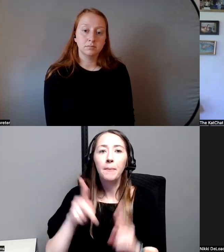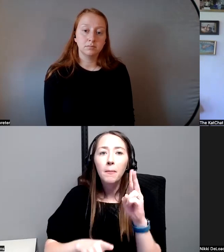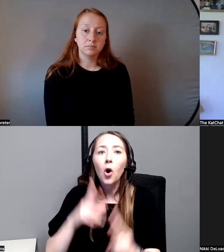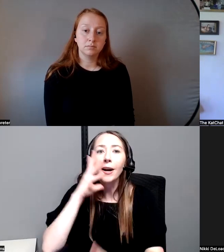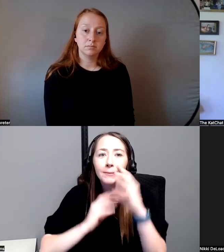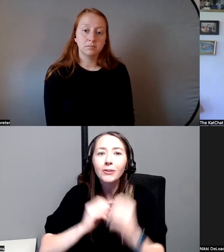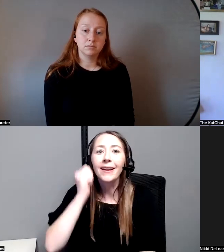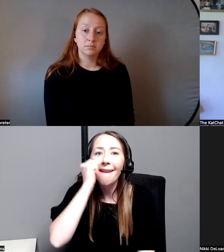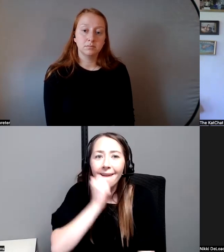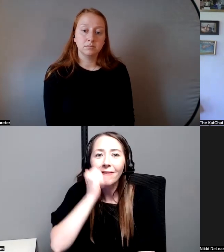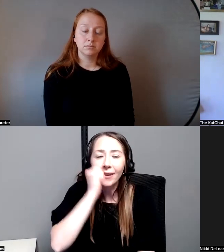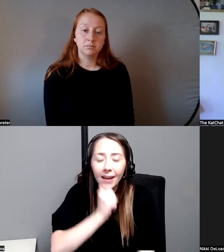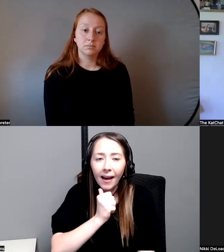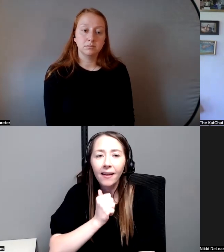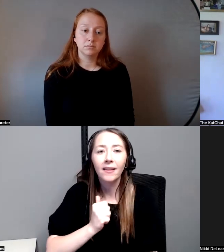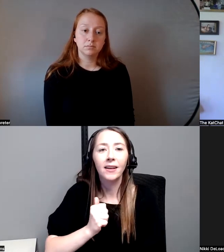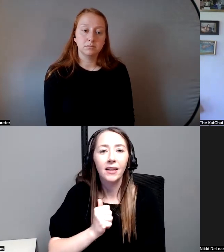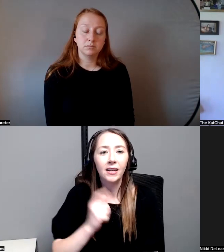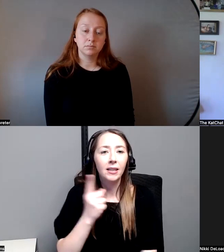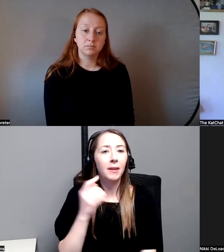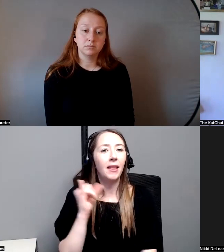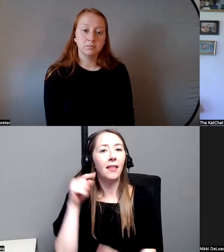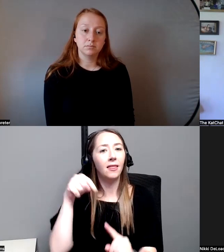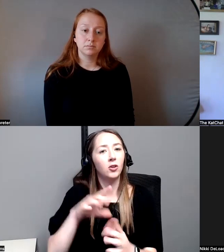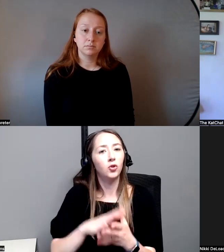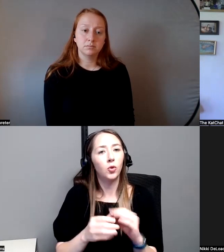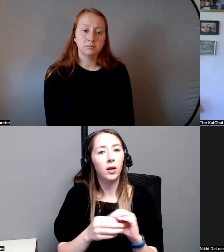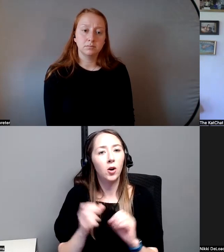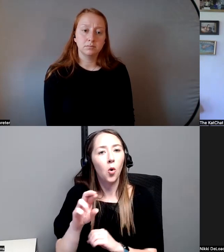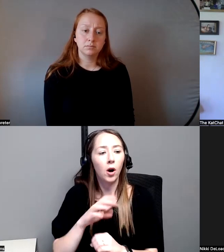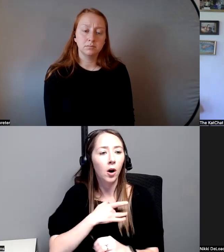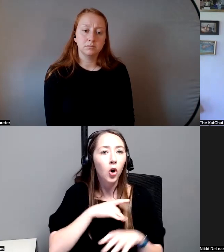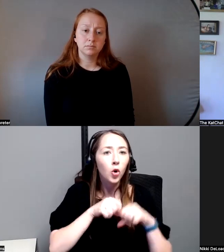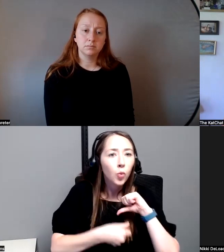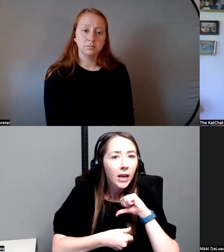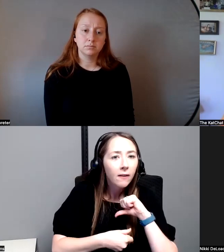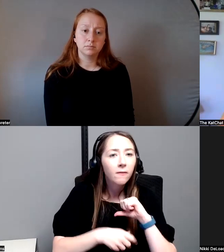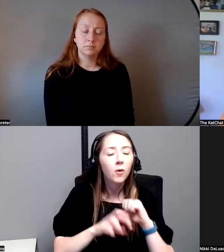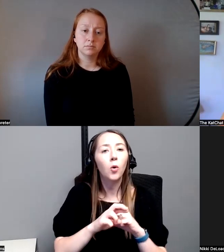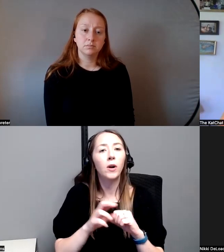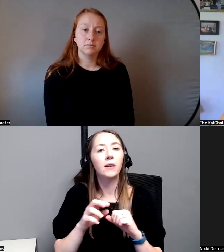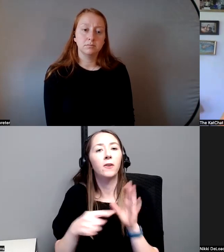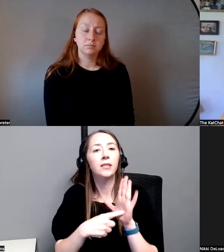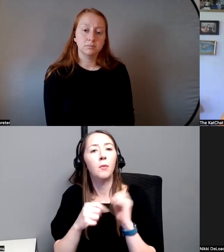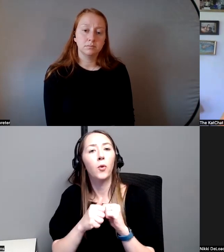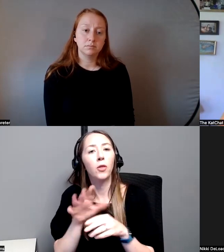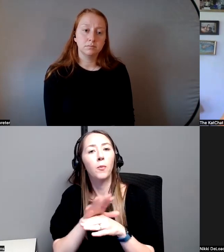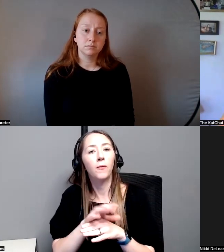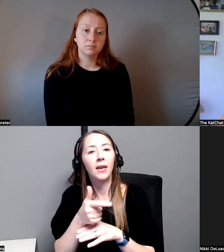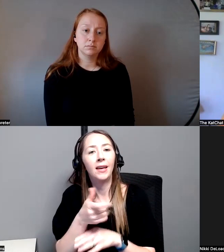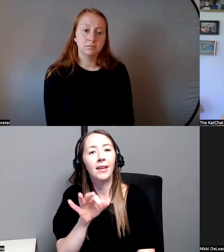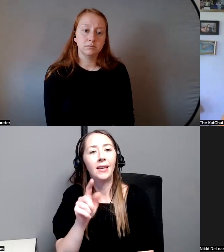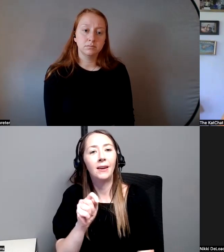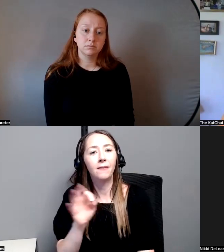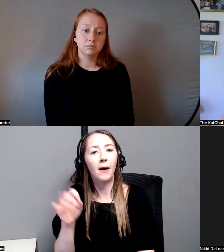lives, especially something like this, or grief, like with A Gift of Peace, or with 5 More Minutes,